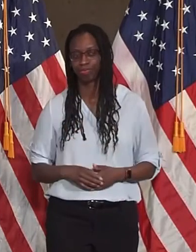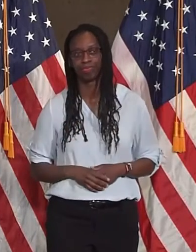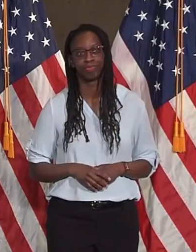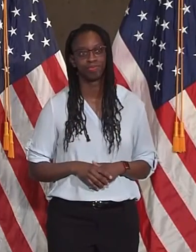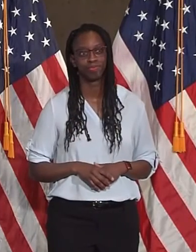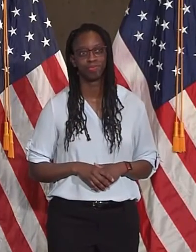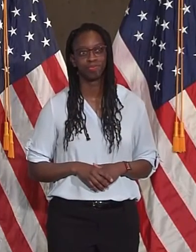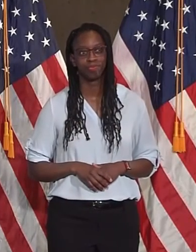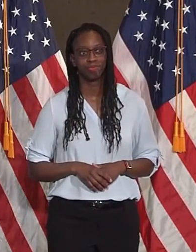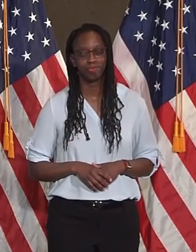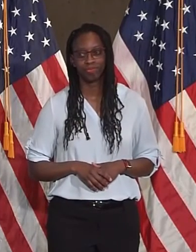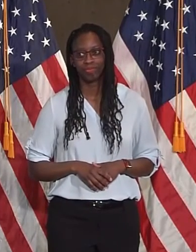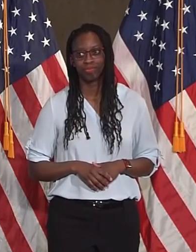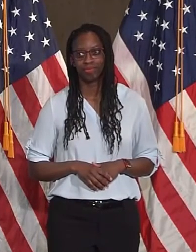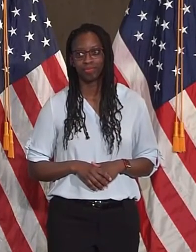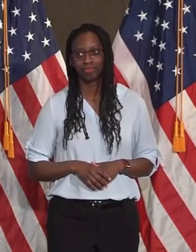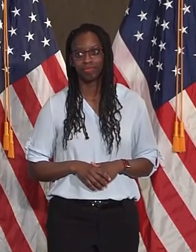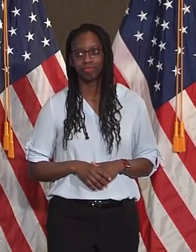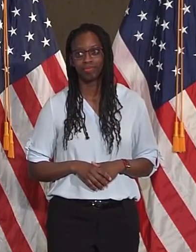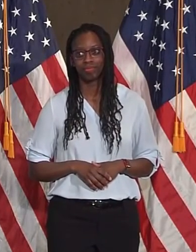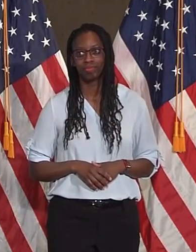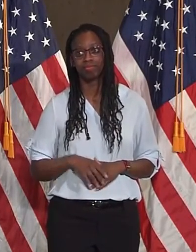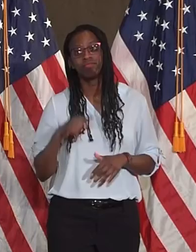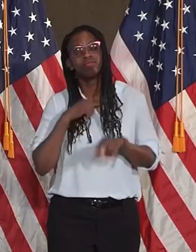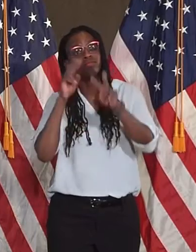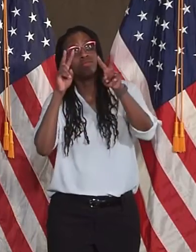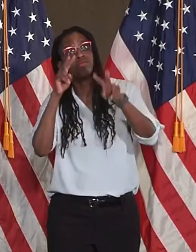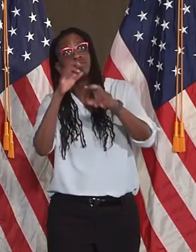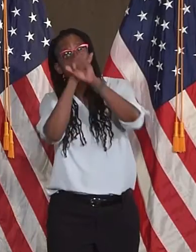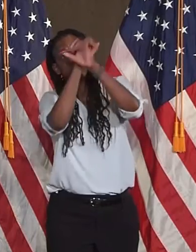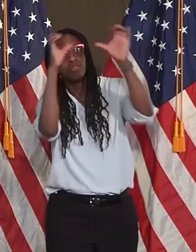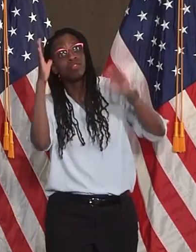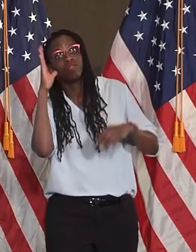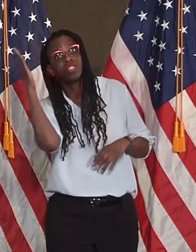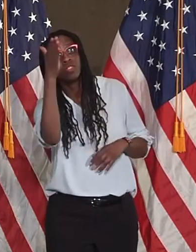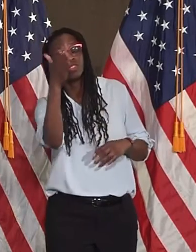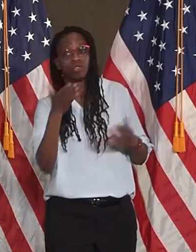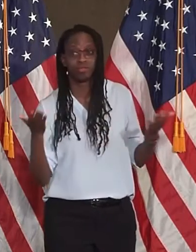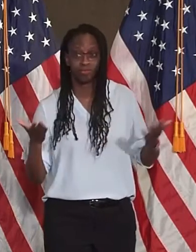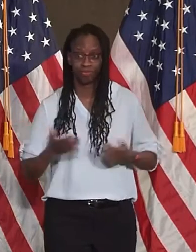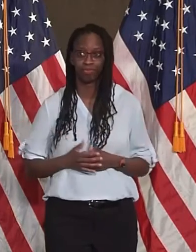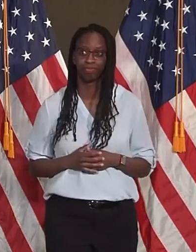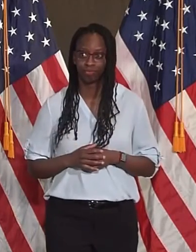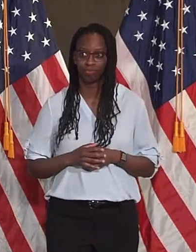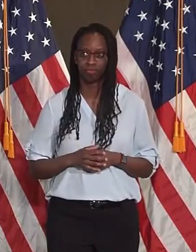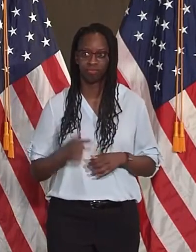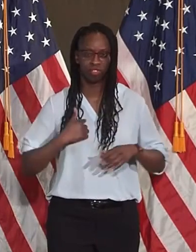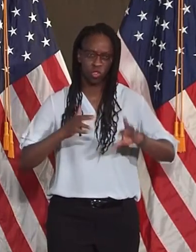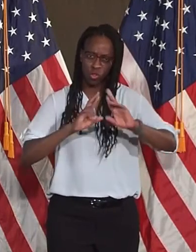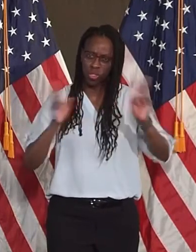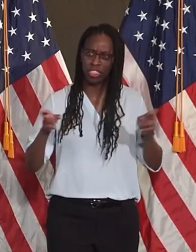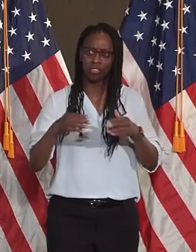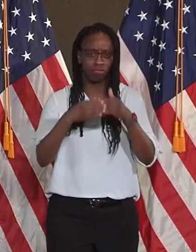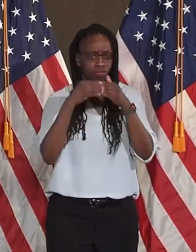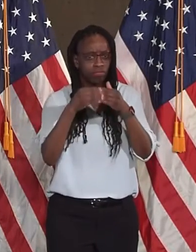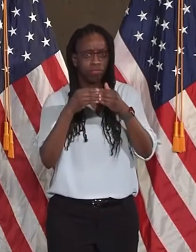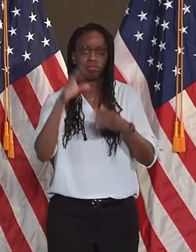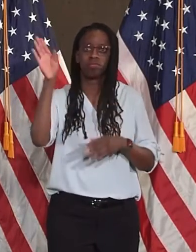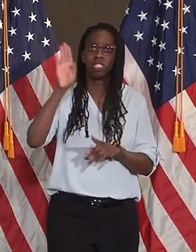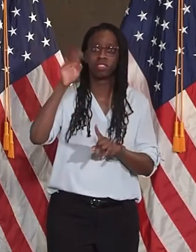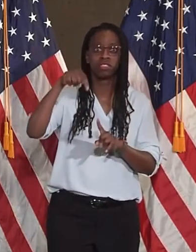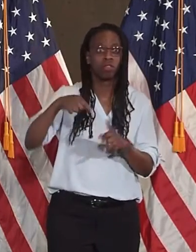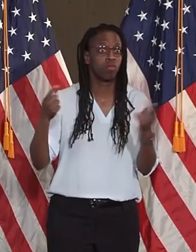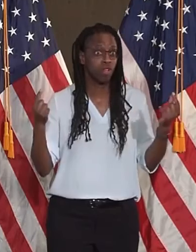As we turn to the future, I am ready to lead our city toward recovery, reopening, and renewal.